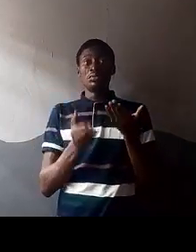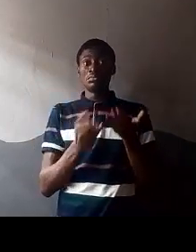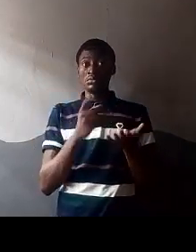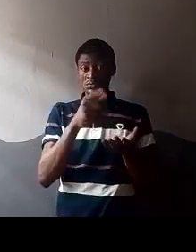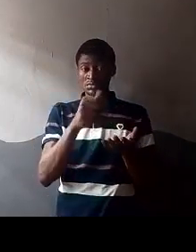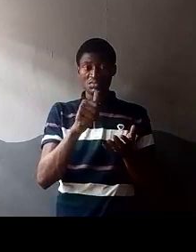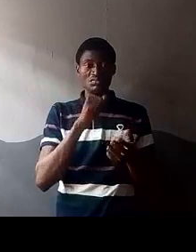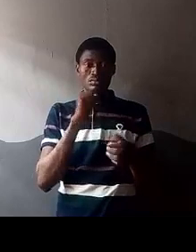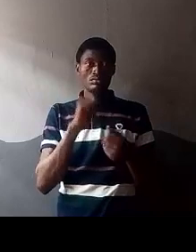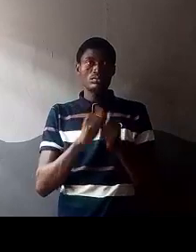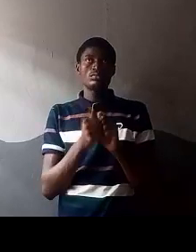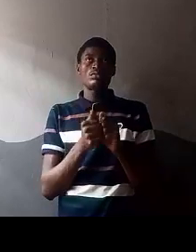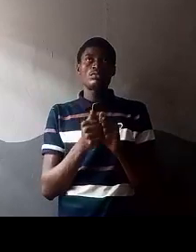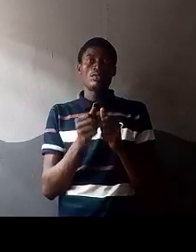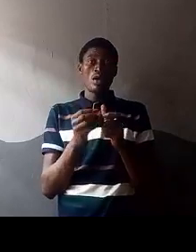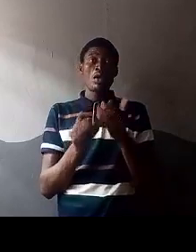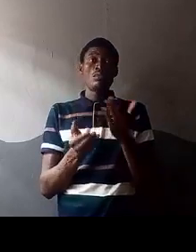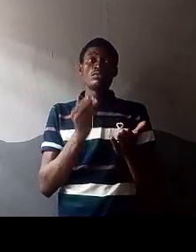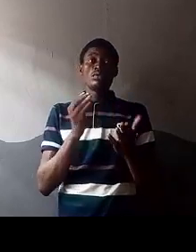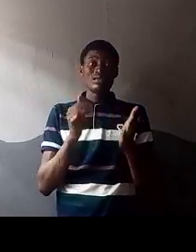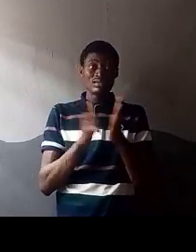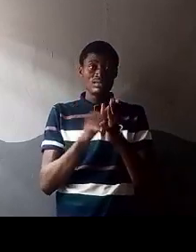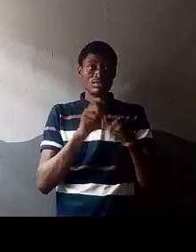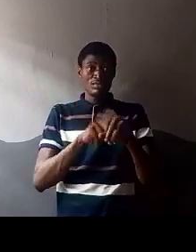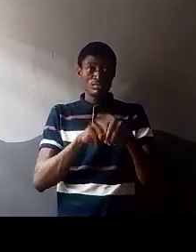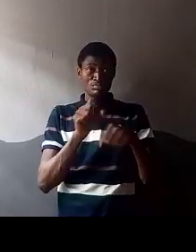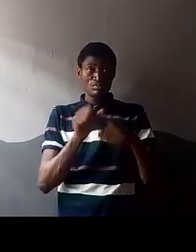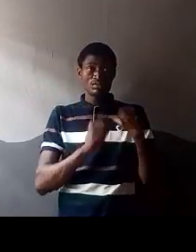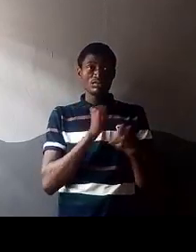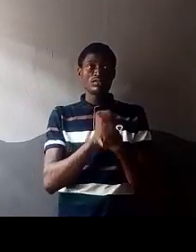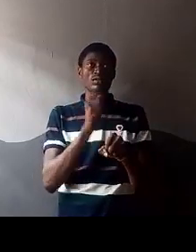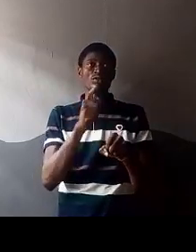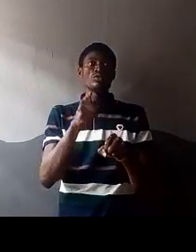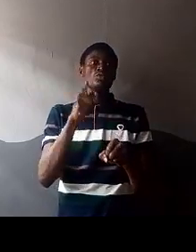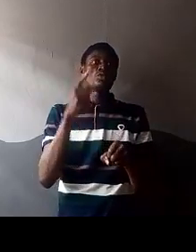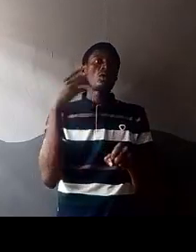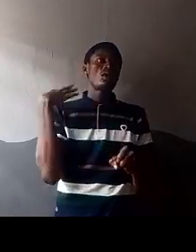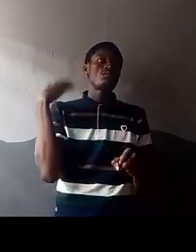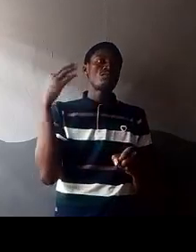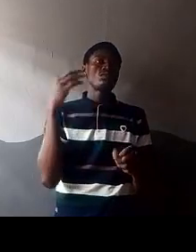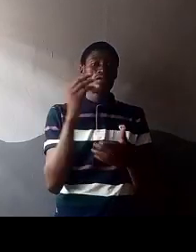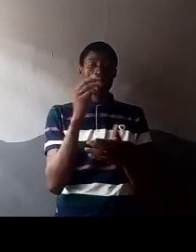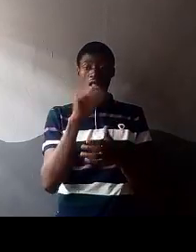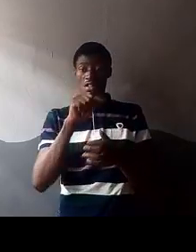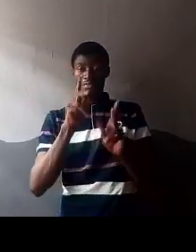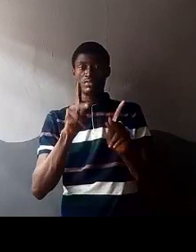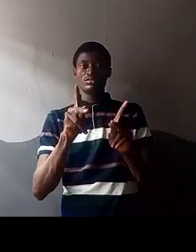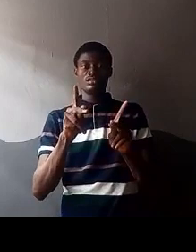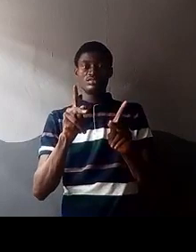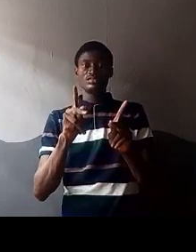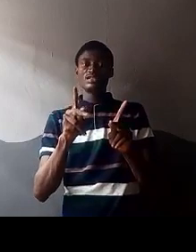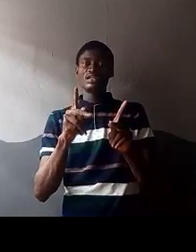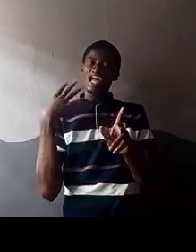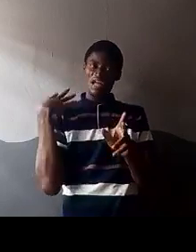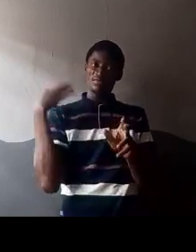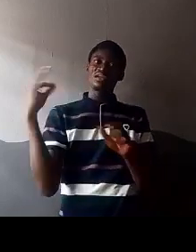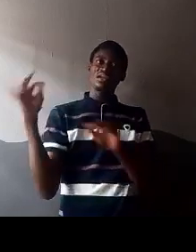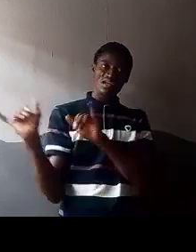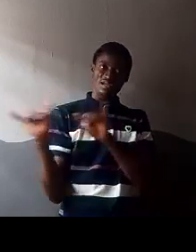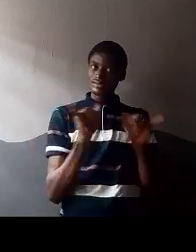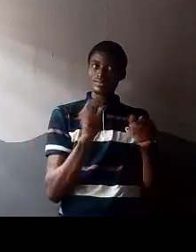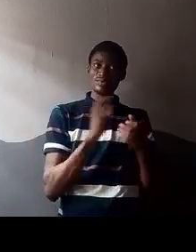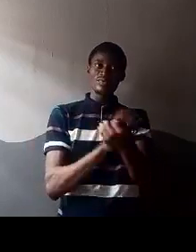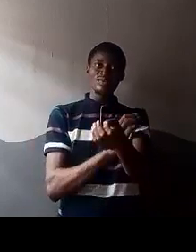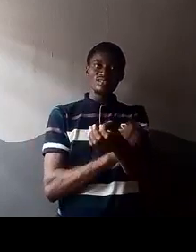applied, or that year that you applied, someone that applied for the same course with you just had something ahead of you. Just